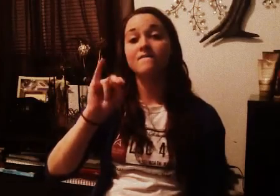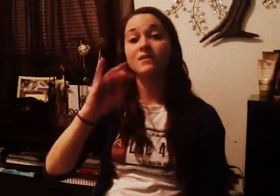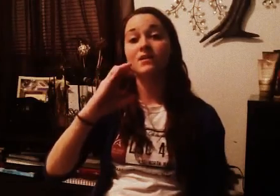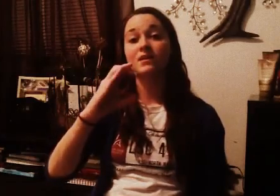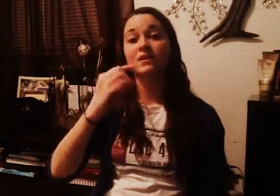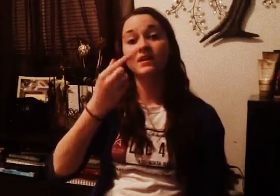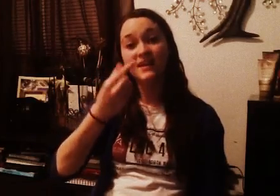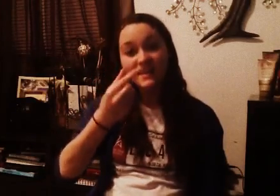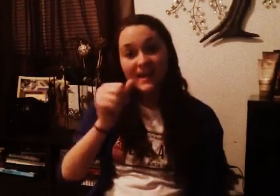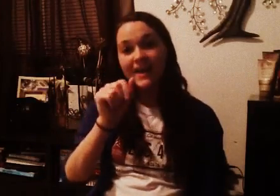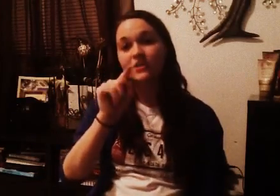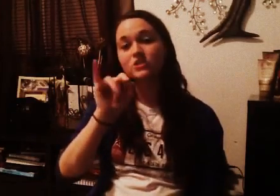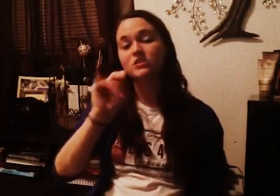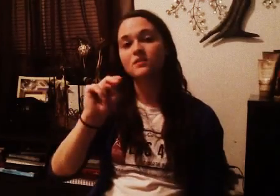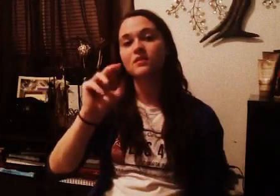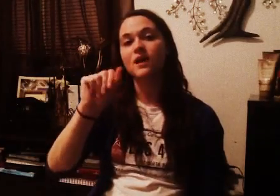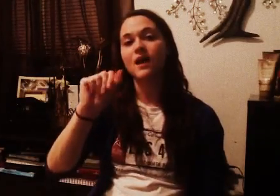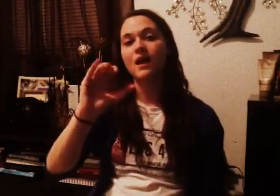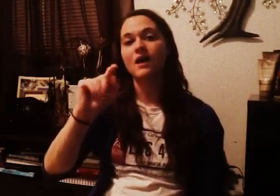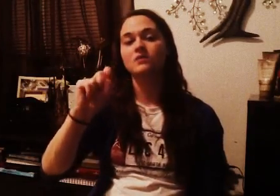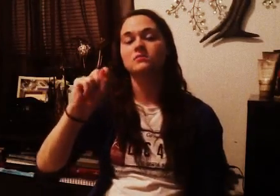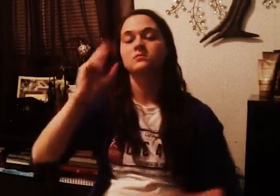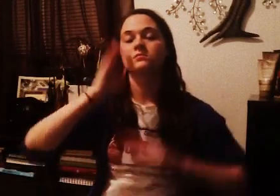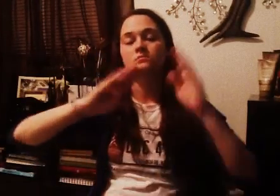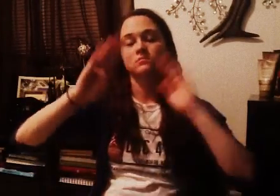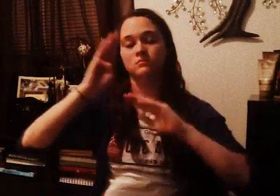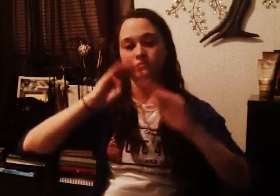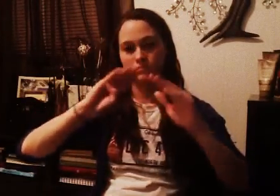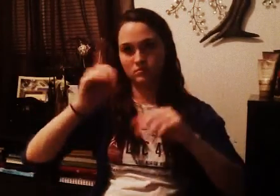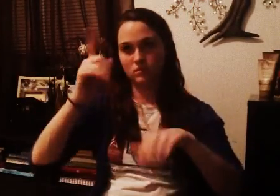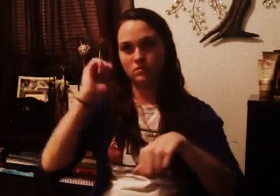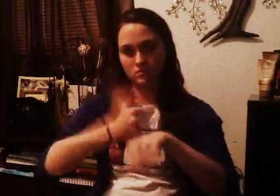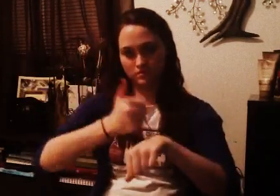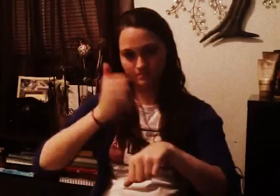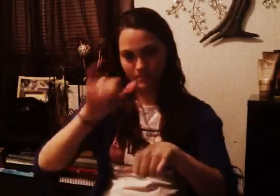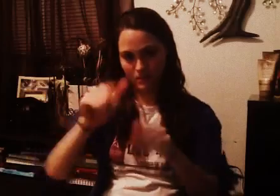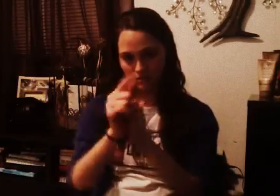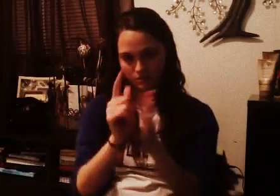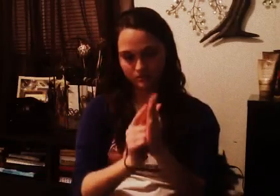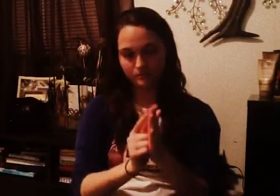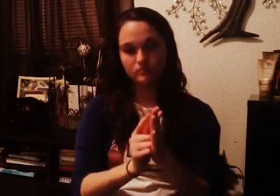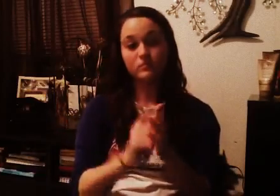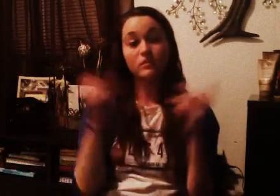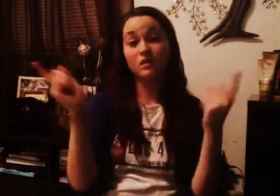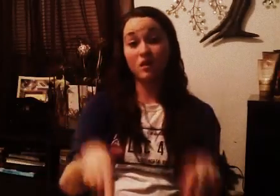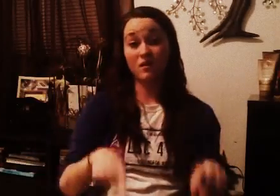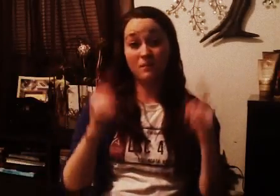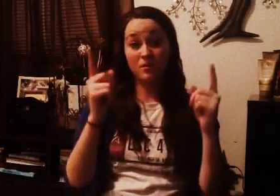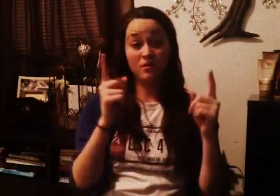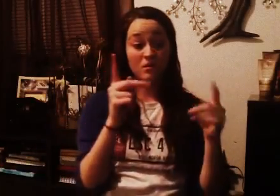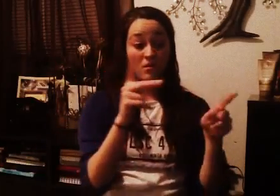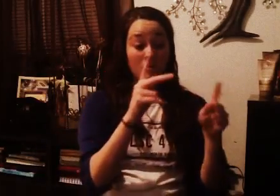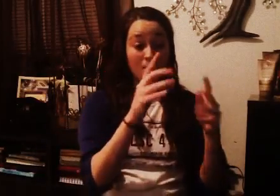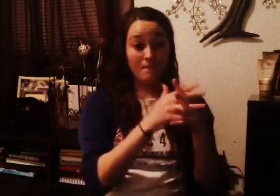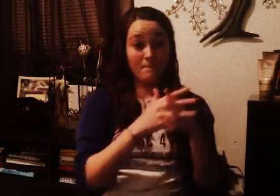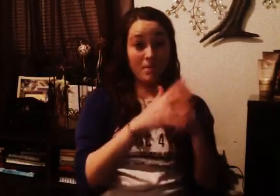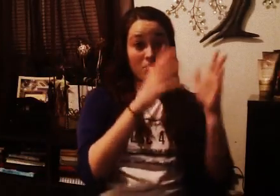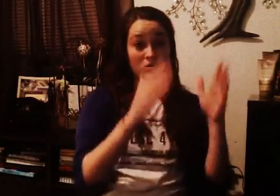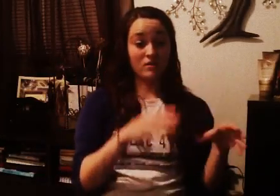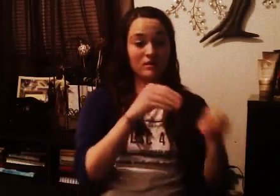problems, especially in the New England colonies. As a result, colonists in Massachusetts and Rhode Island burned British